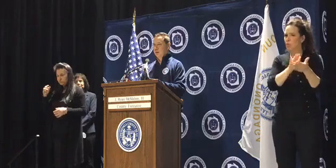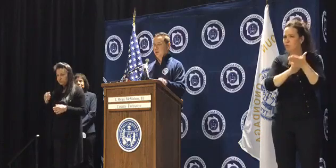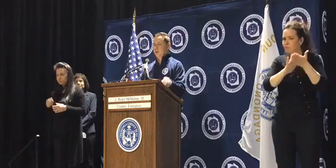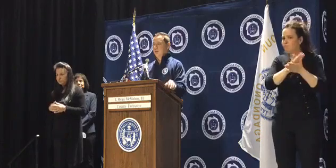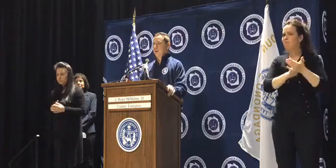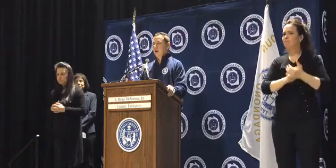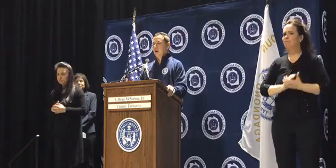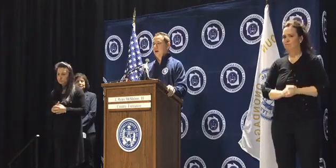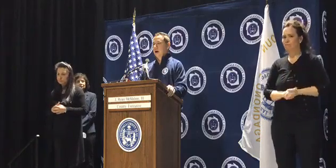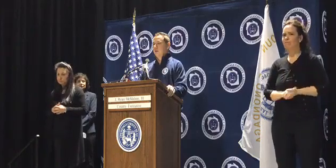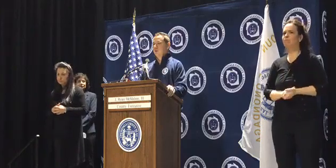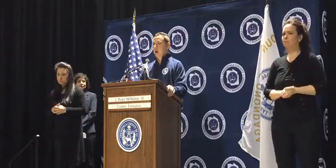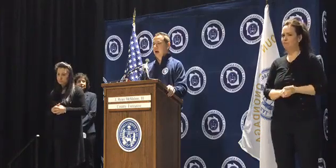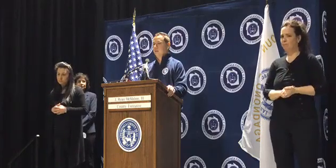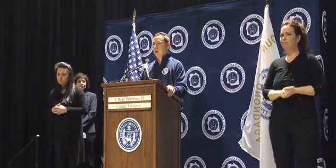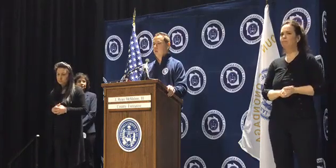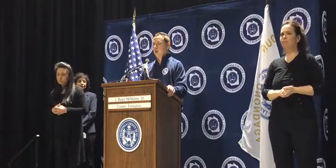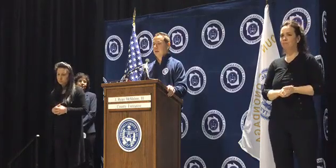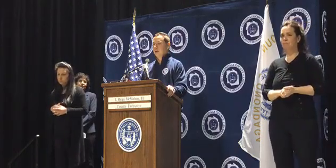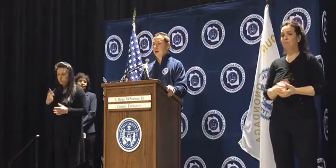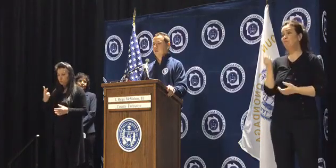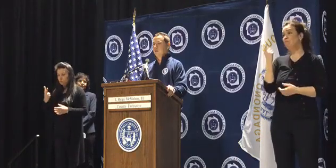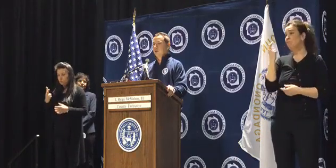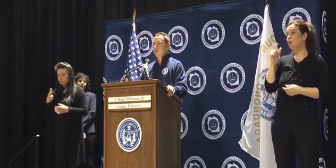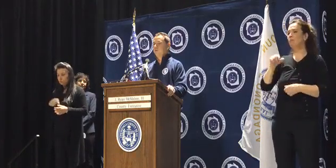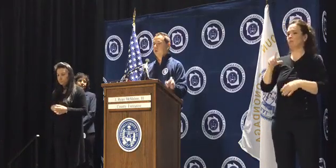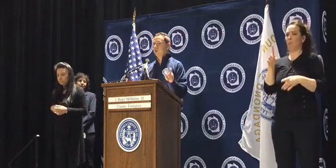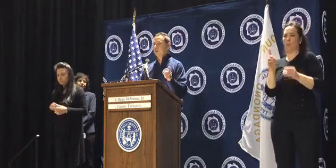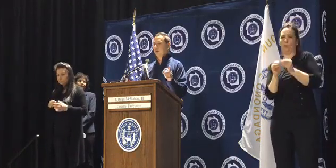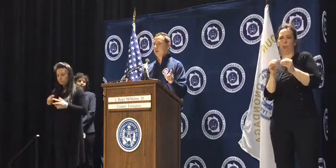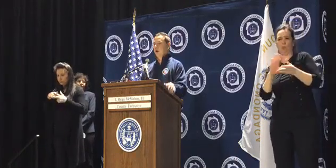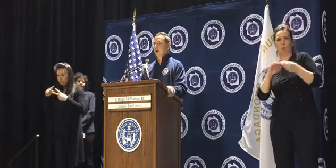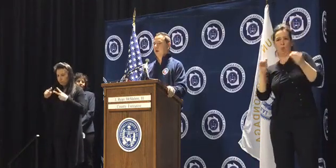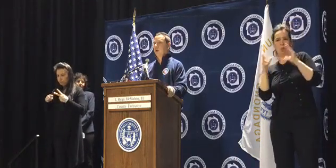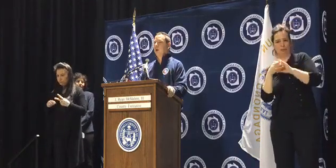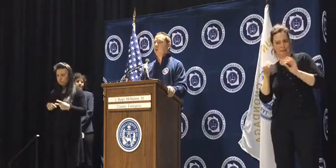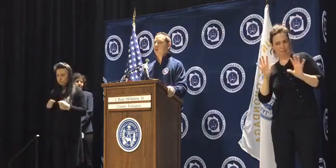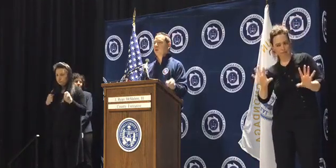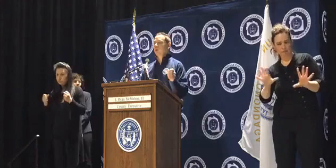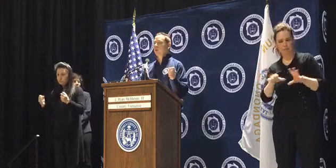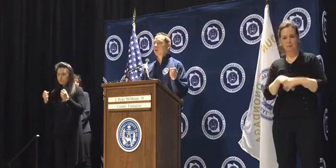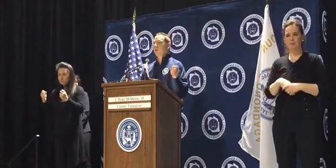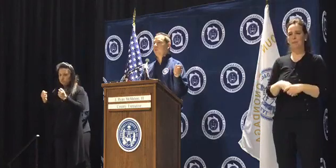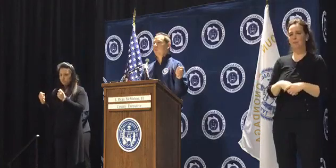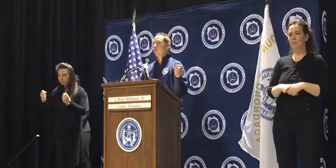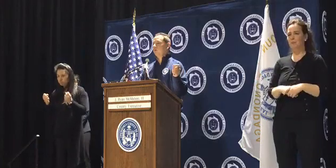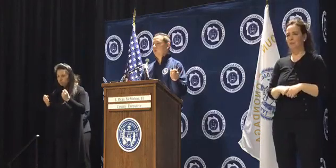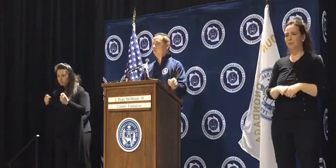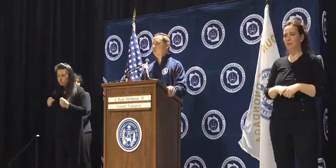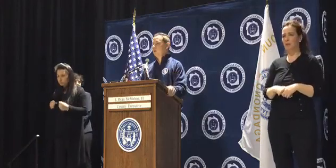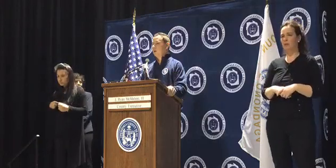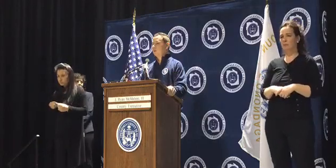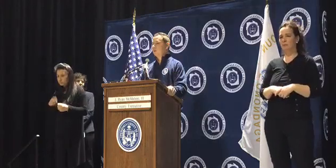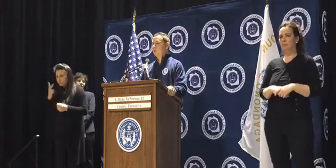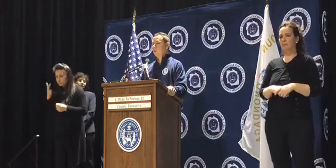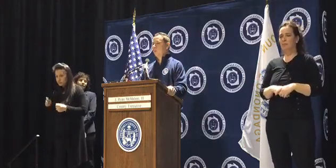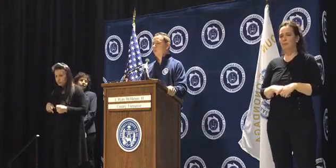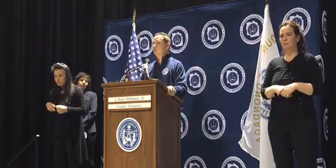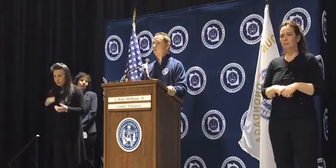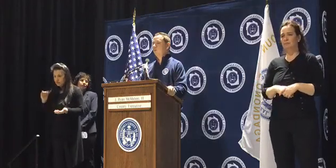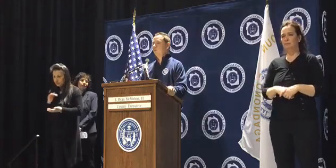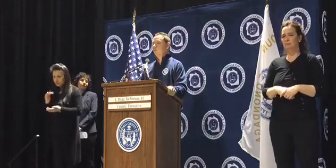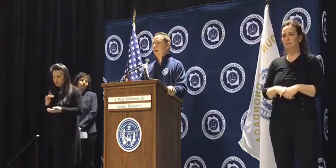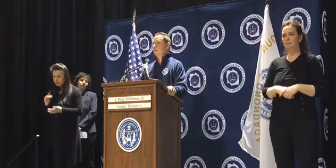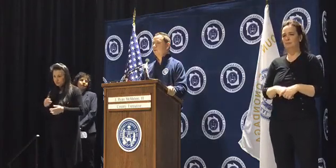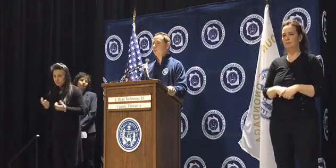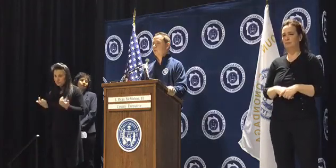work today. I was driving down West Onondaga Street, and first thing I saw were children coming from one of our food sites with